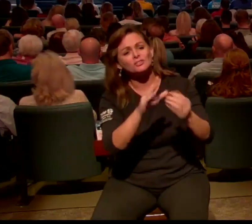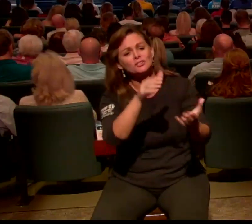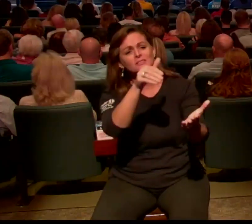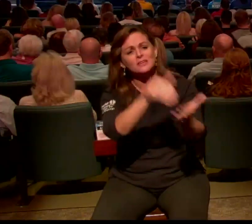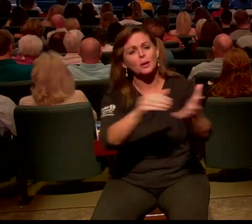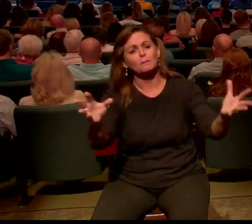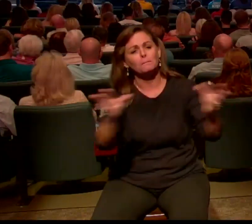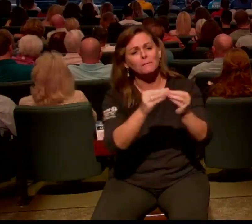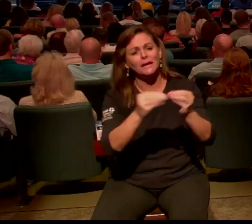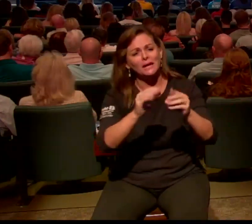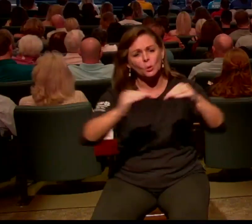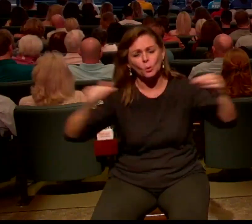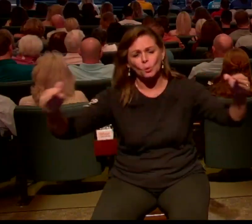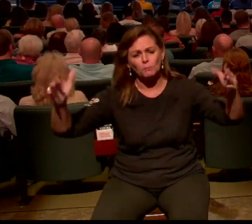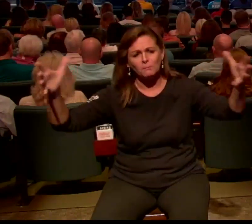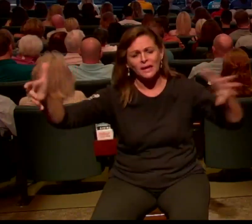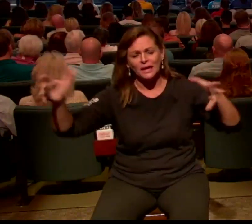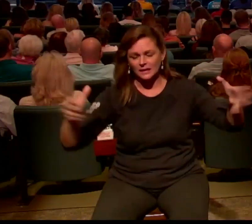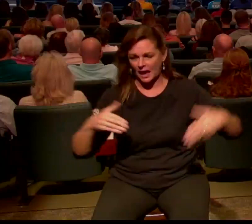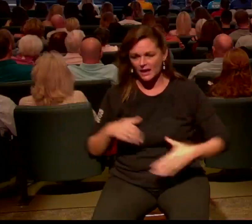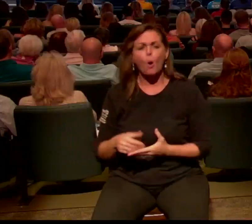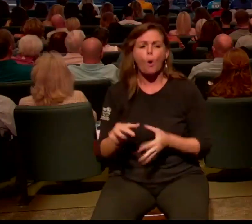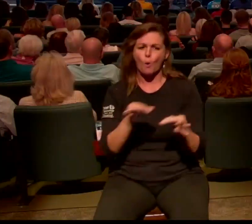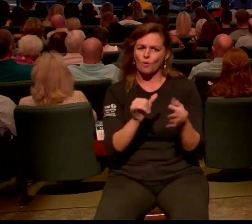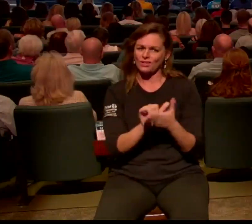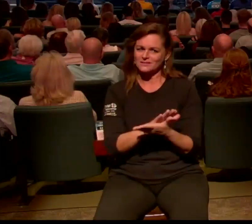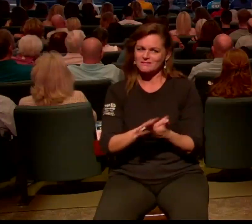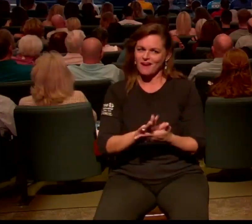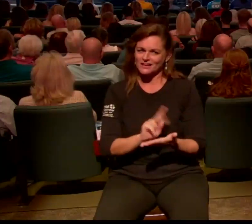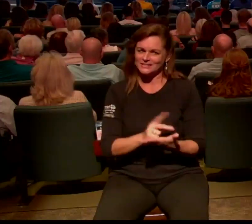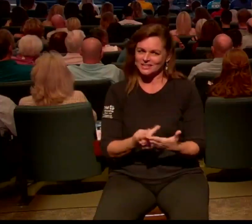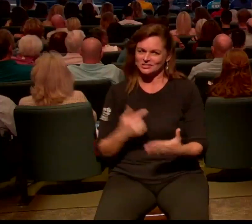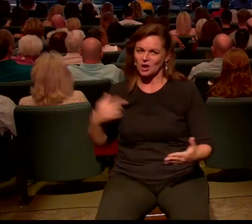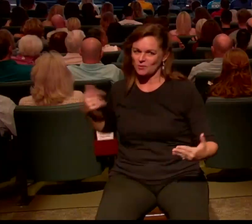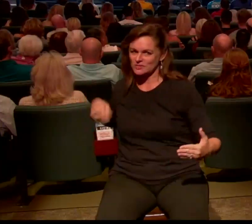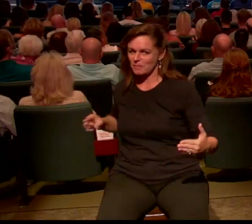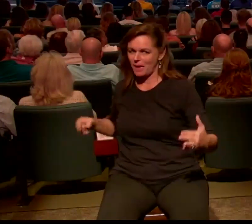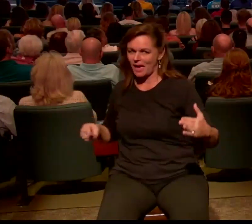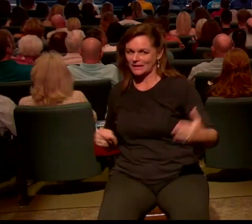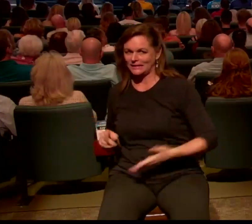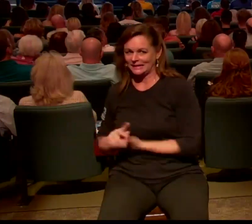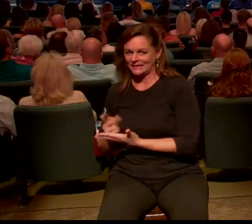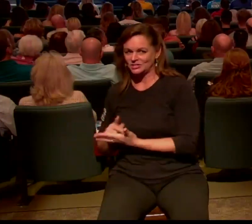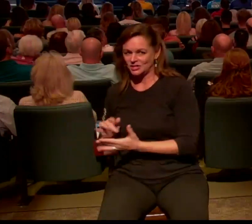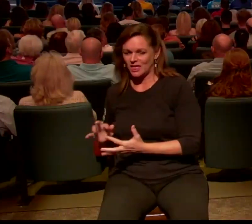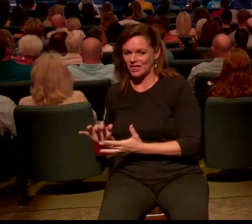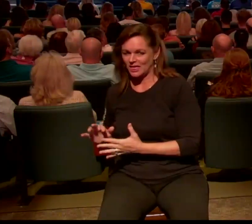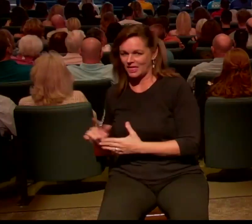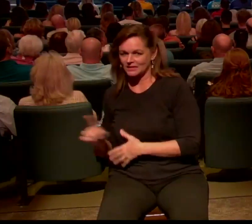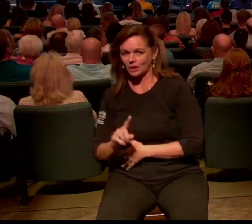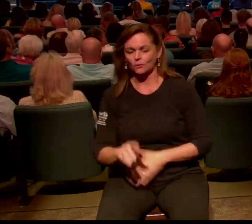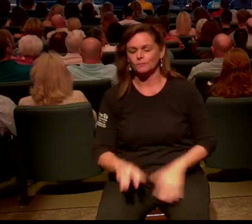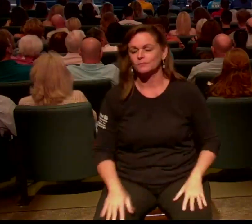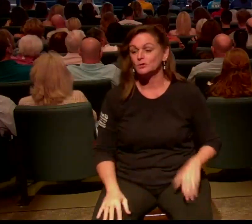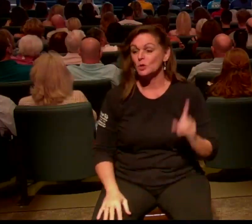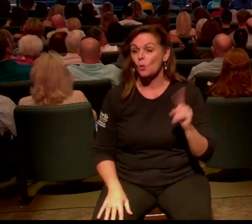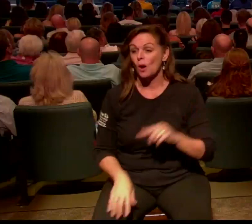And they'll always try to rush me through that. And a long time ago, I decided I was just going to mess with them.